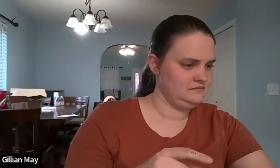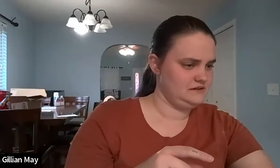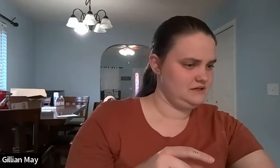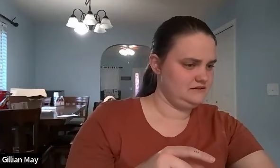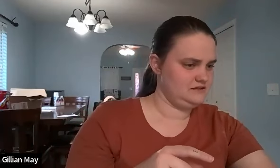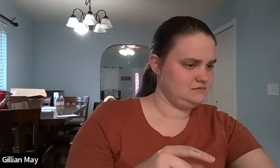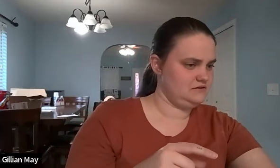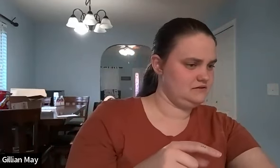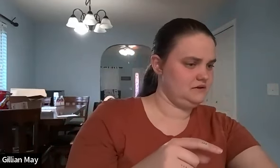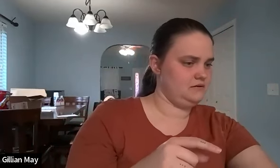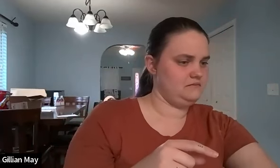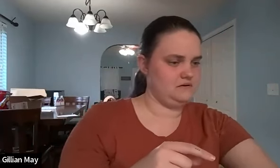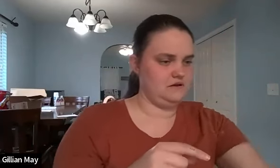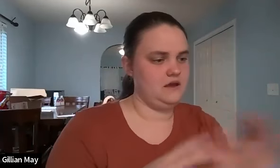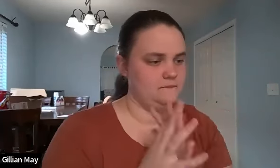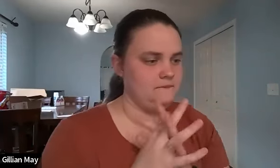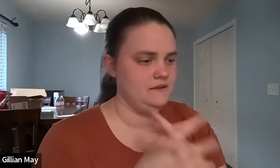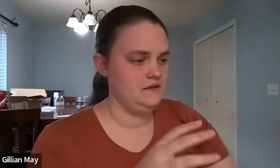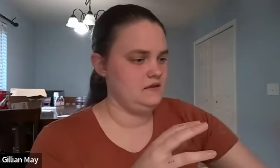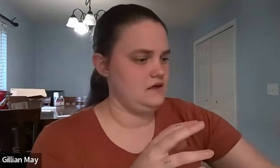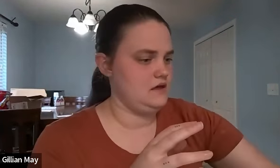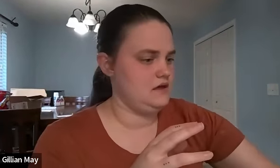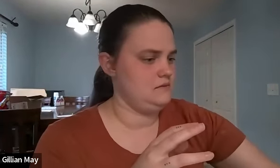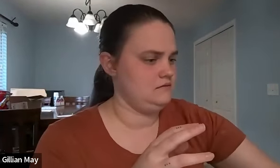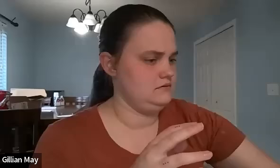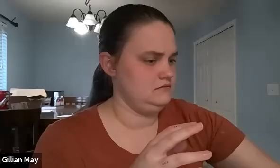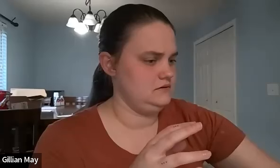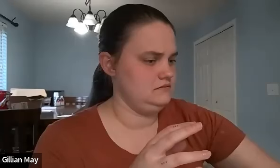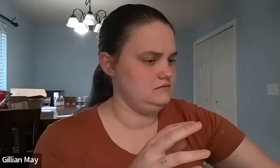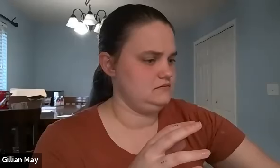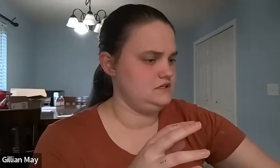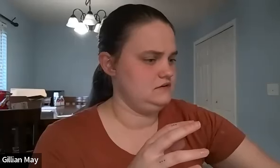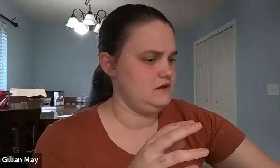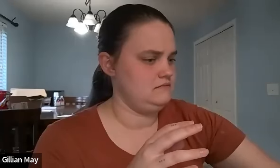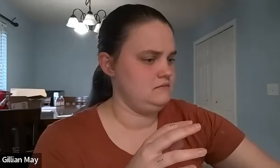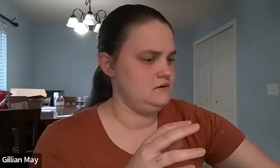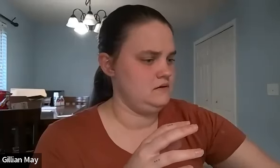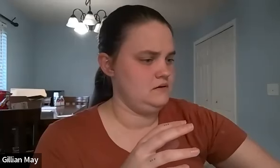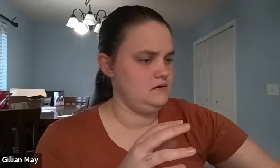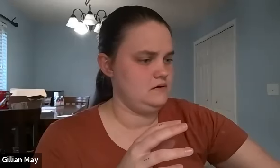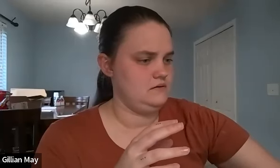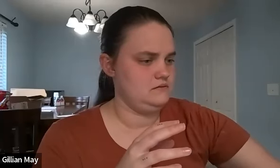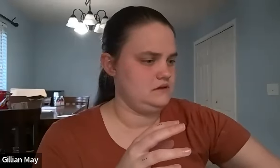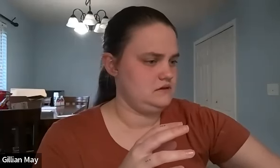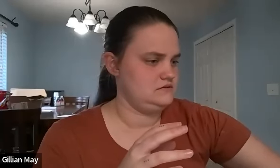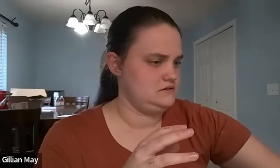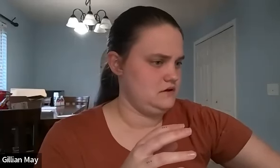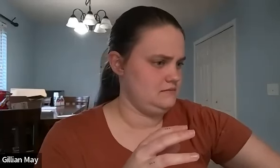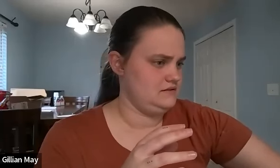Let me get this better. There we go. Okay. Oh no, I did do that. Okay. Sorry, my